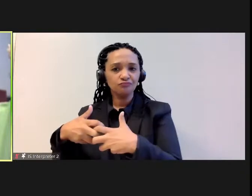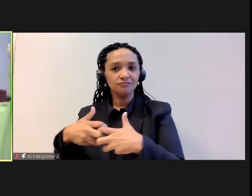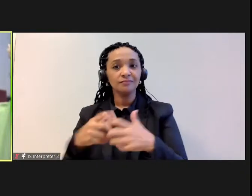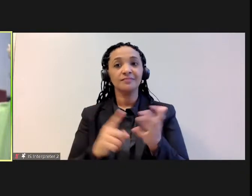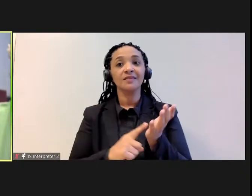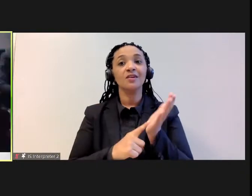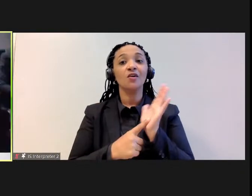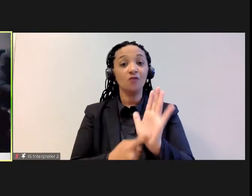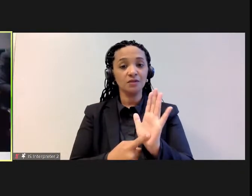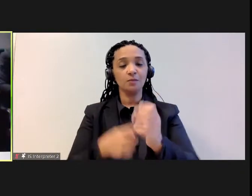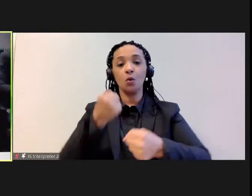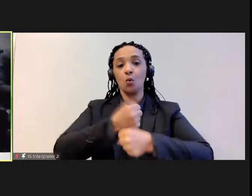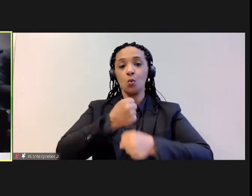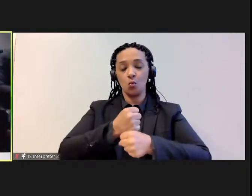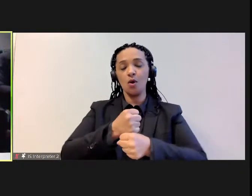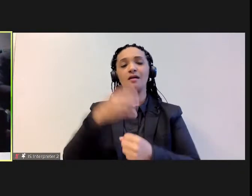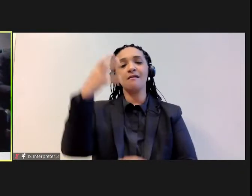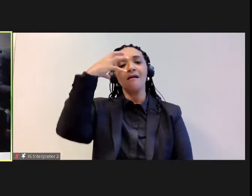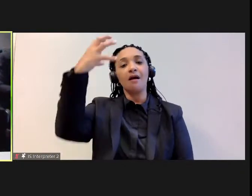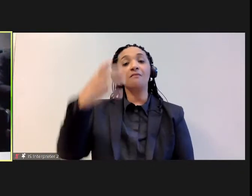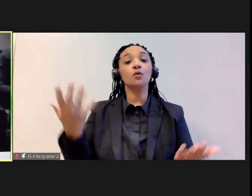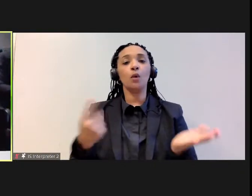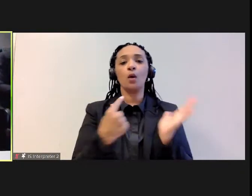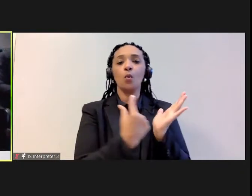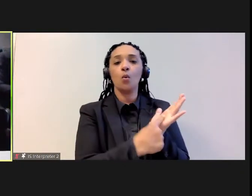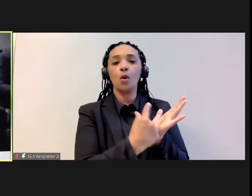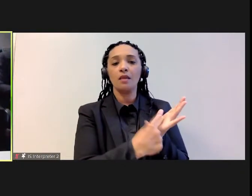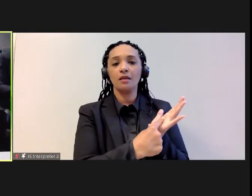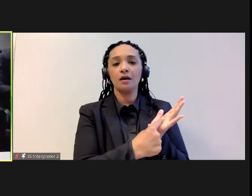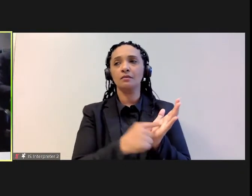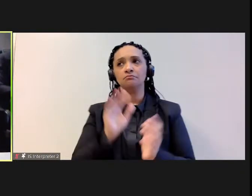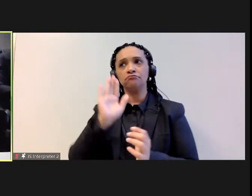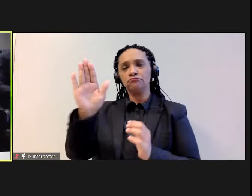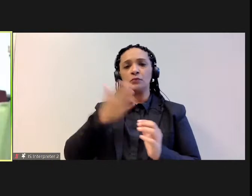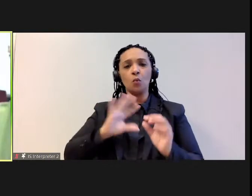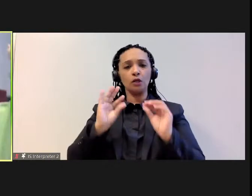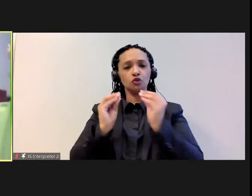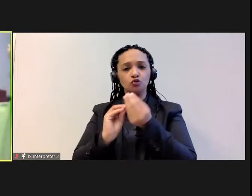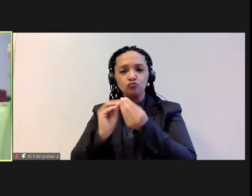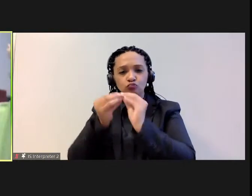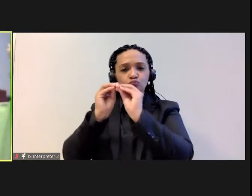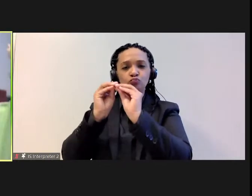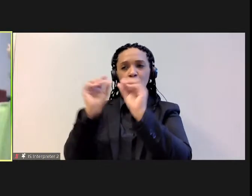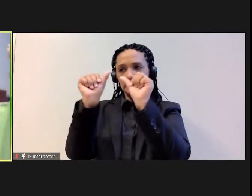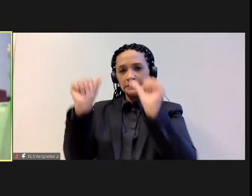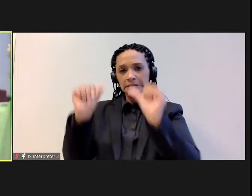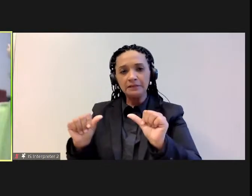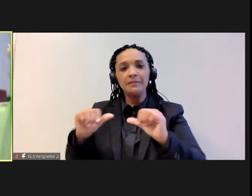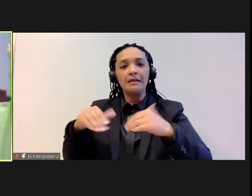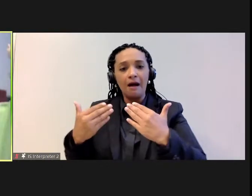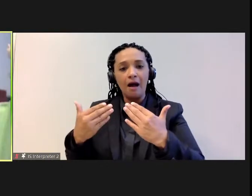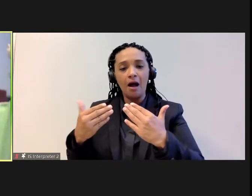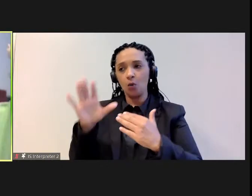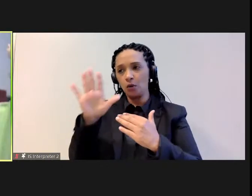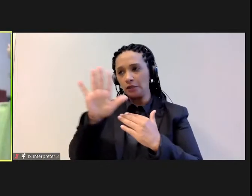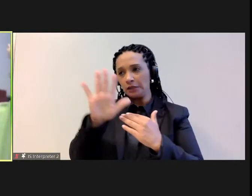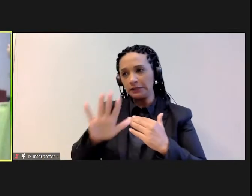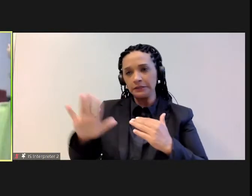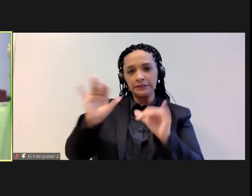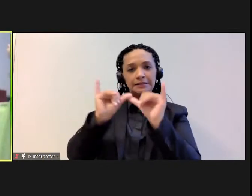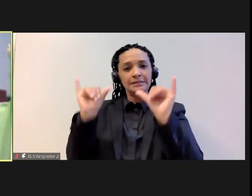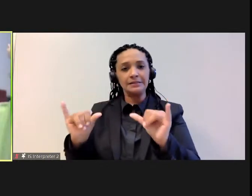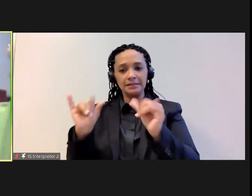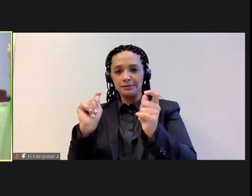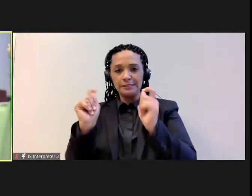the government of Uganda to develop a model for data ecosystem strengthening and digital transformation